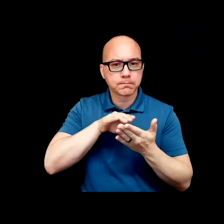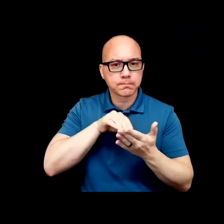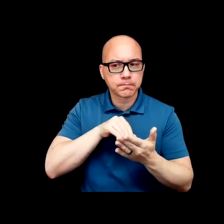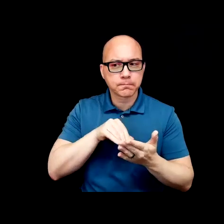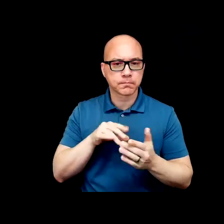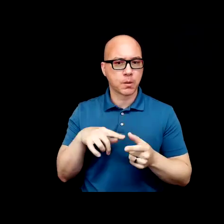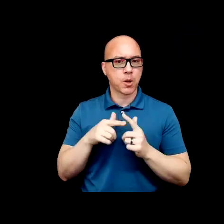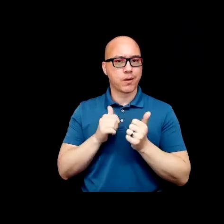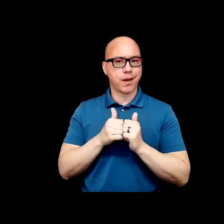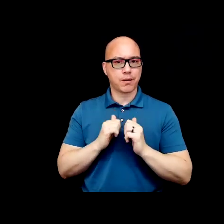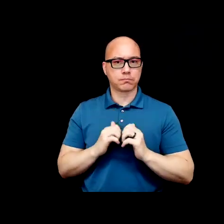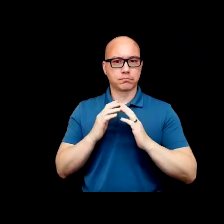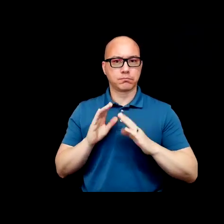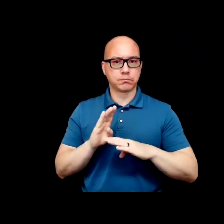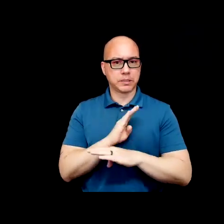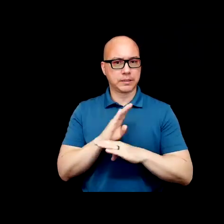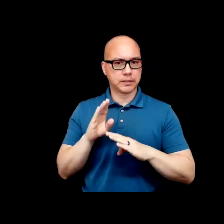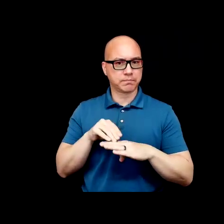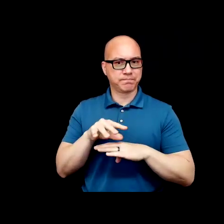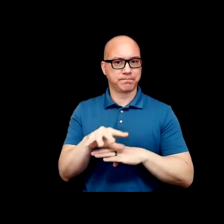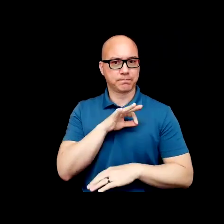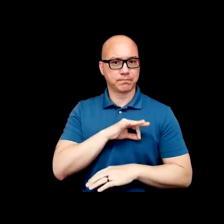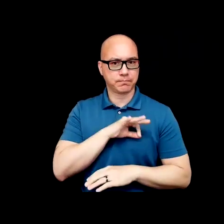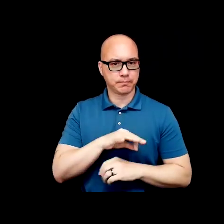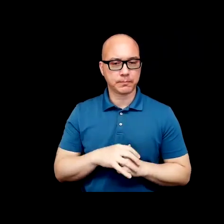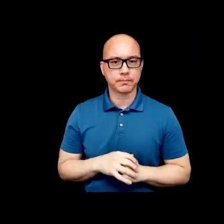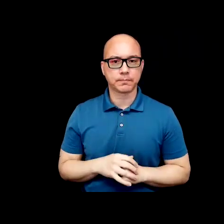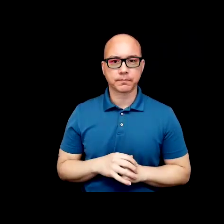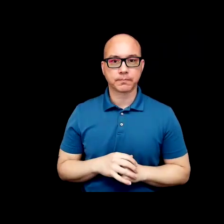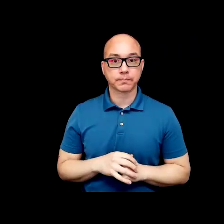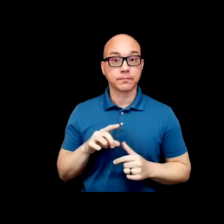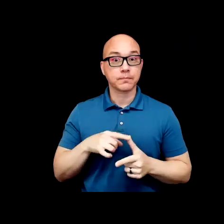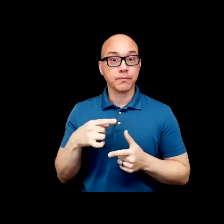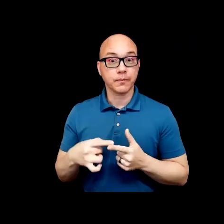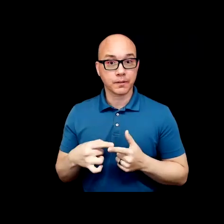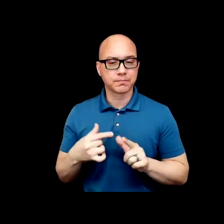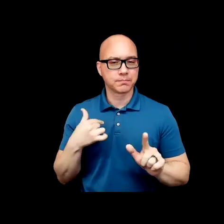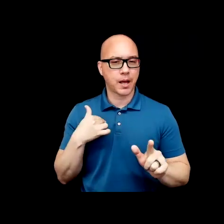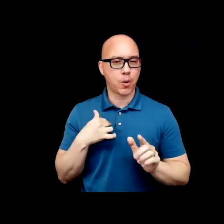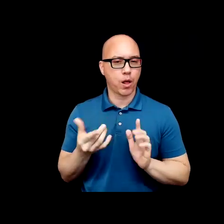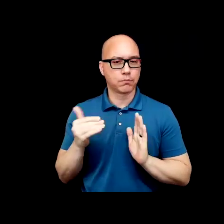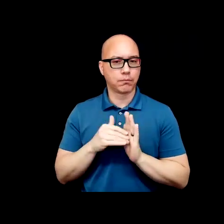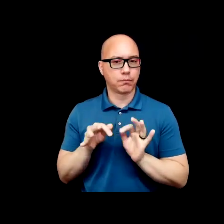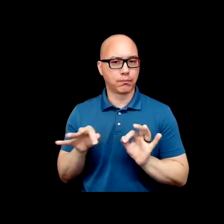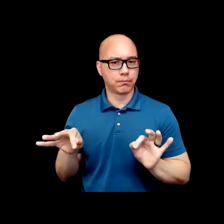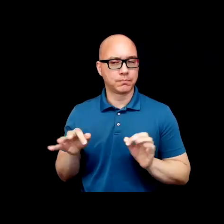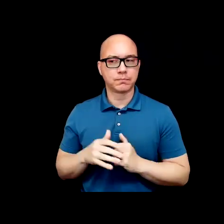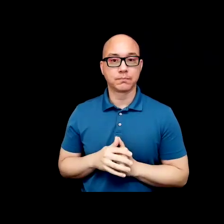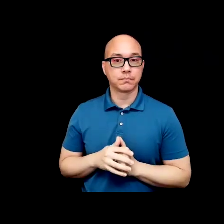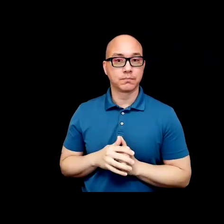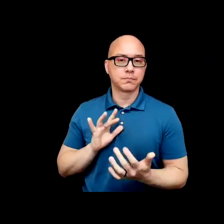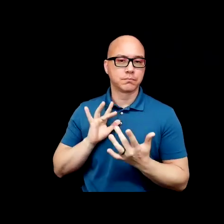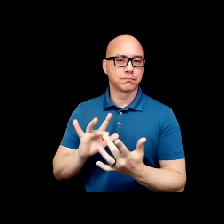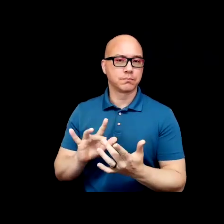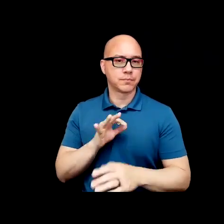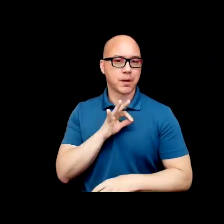effect of business structures on benefits. And then you're going to hear me say this a couple times, reach out to a benefit